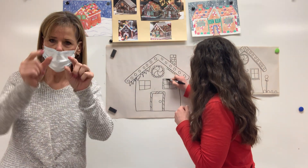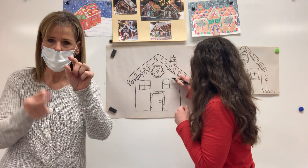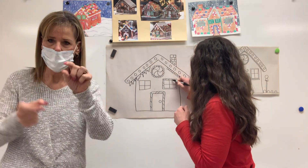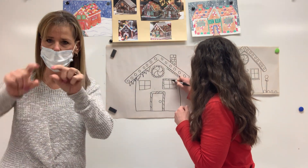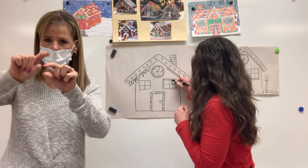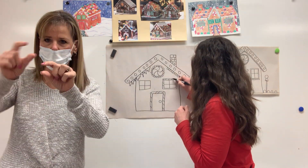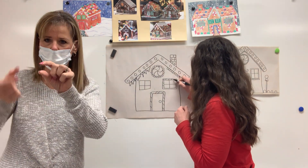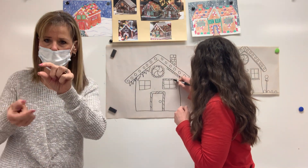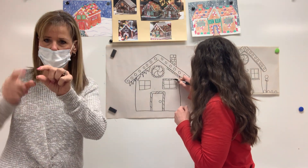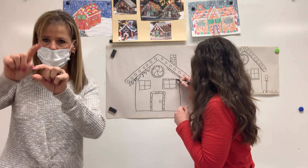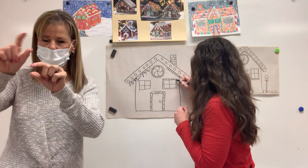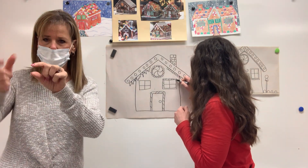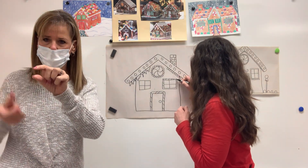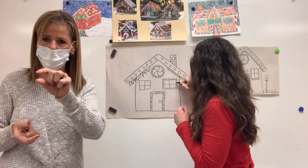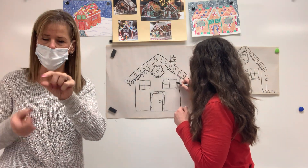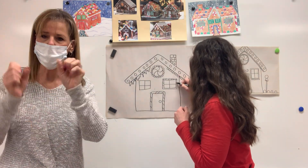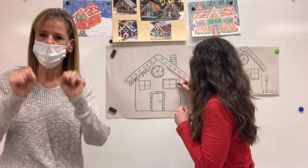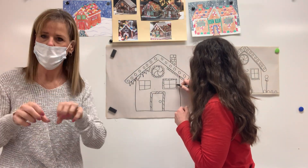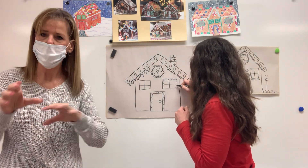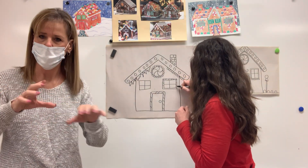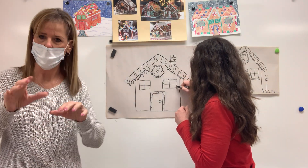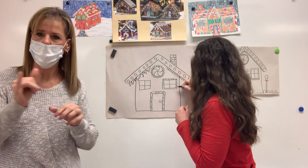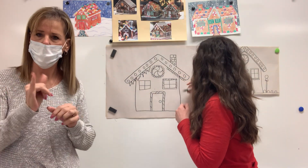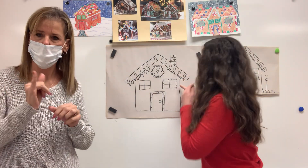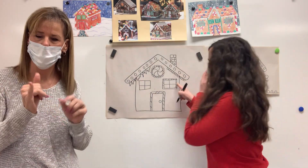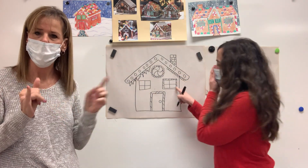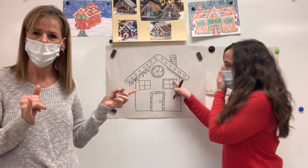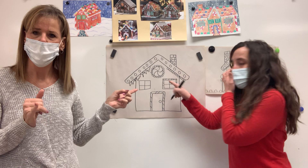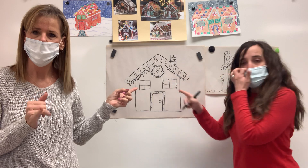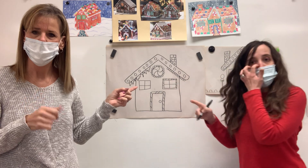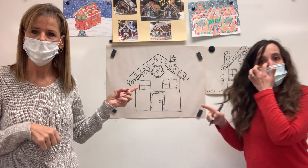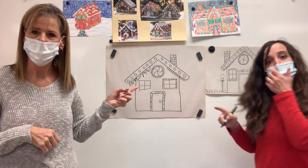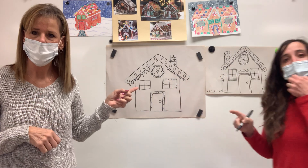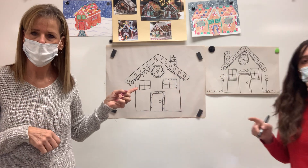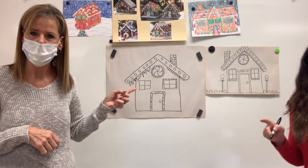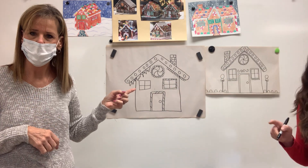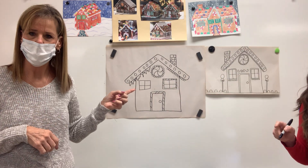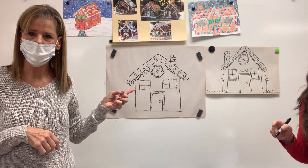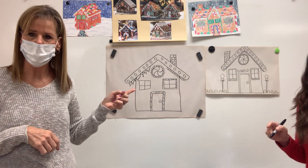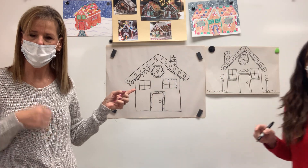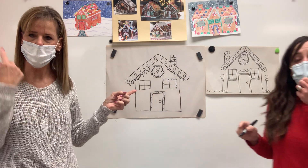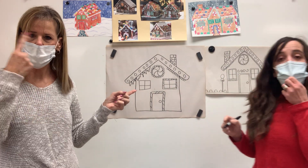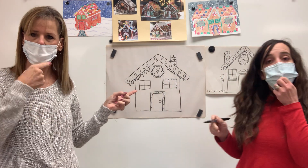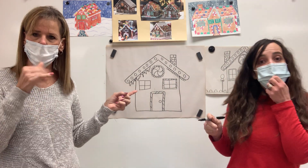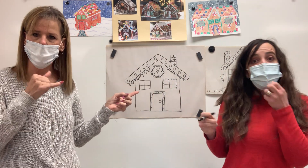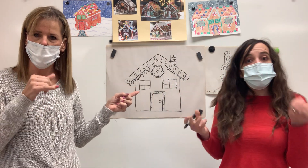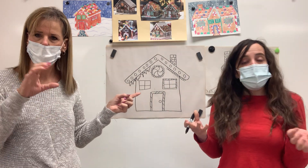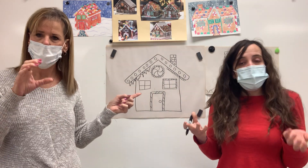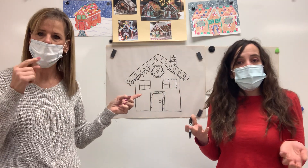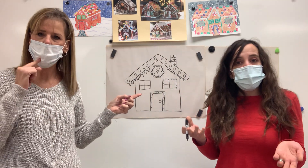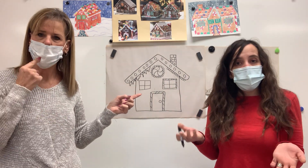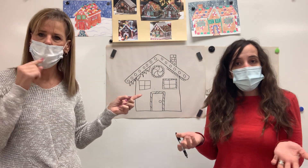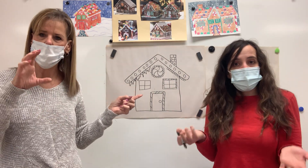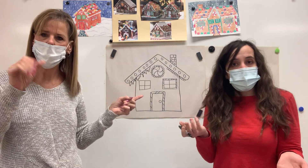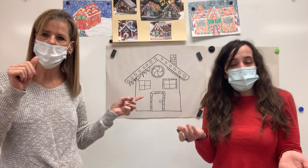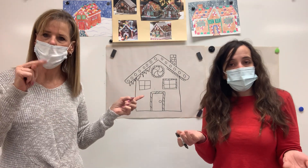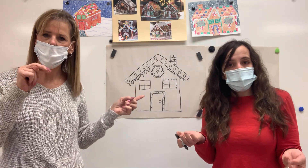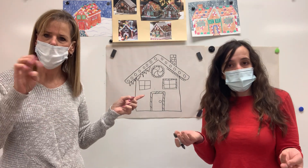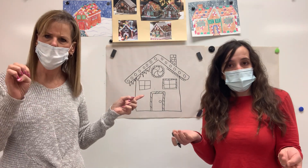straight lines, taking your time. Slanted straight lines to make it look like candy cane. If it looks like candy cane, what do you think you should maybe